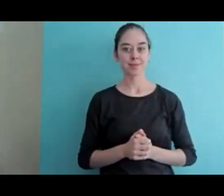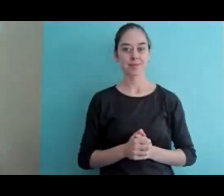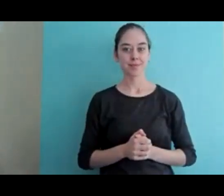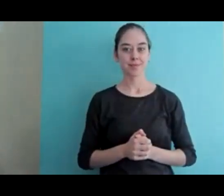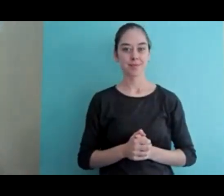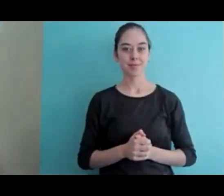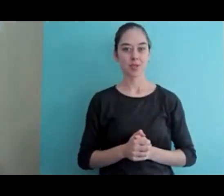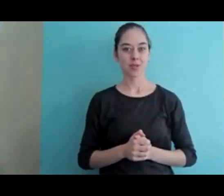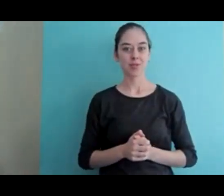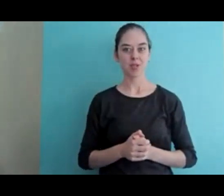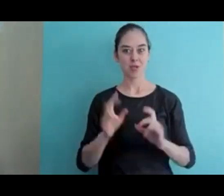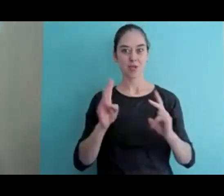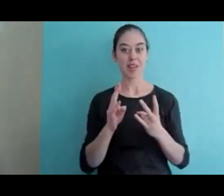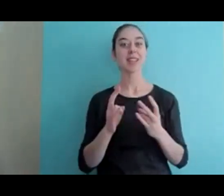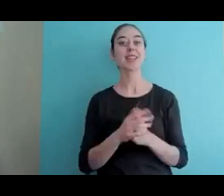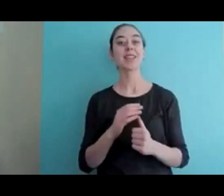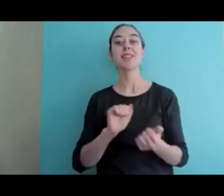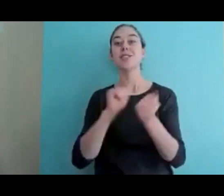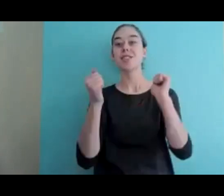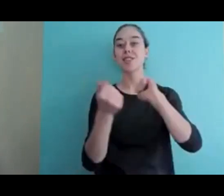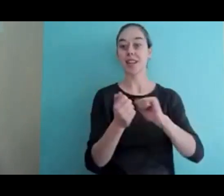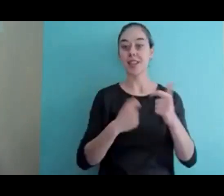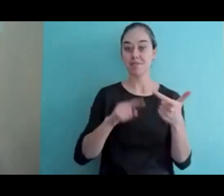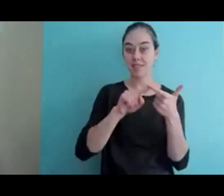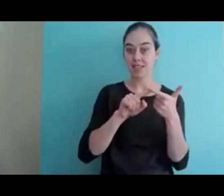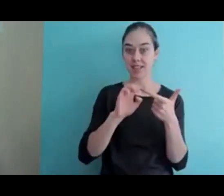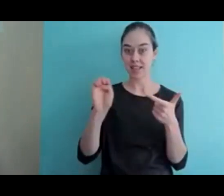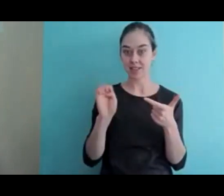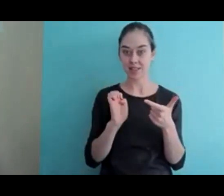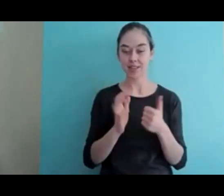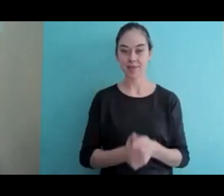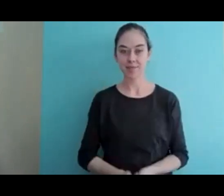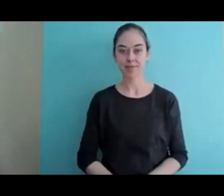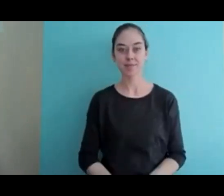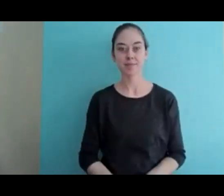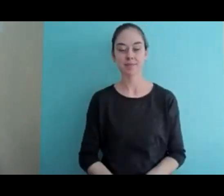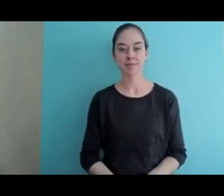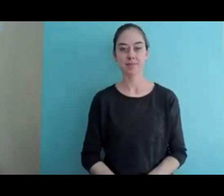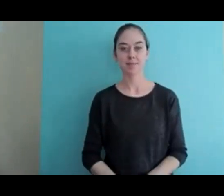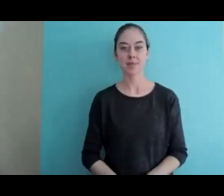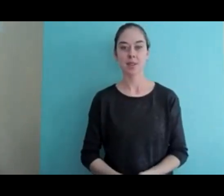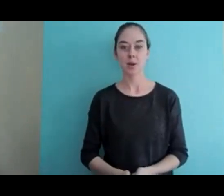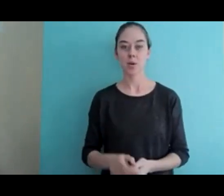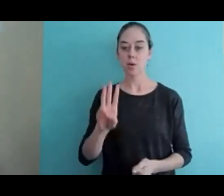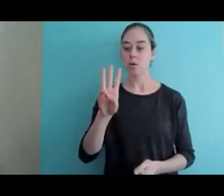We're flying. And change. Okay. Wide